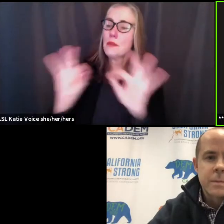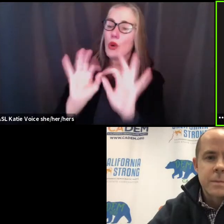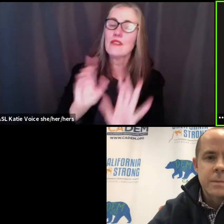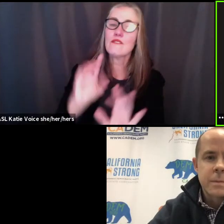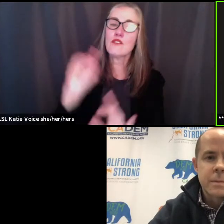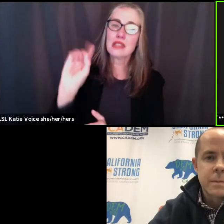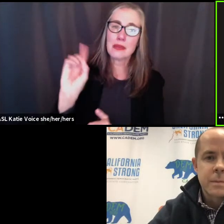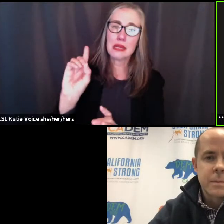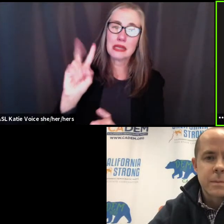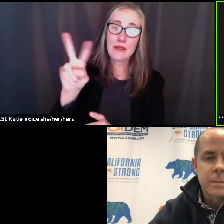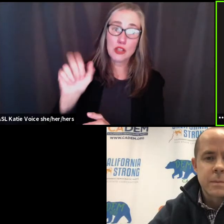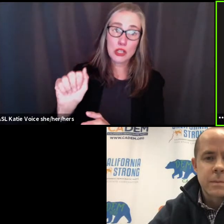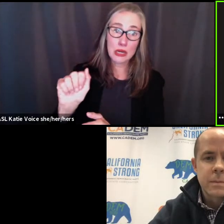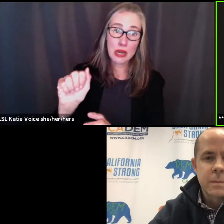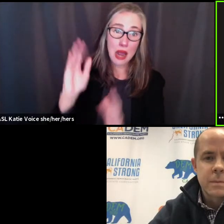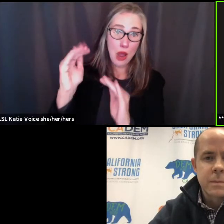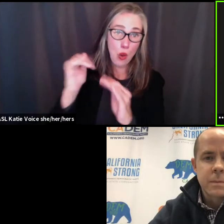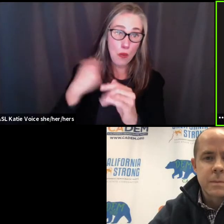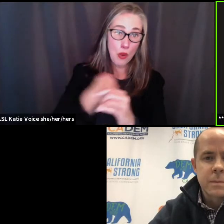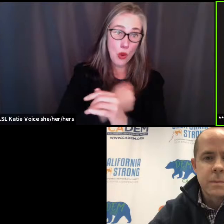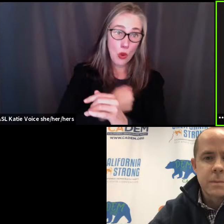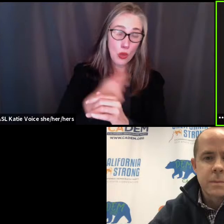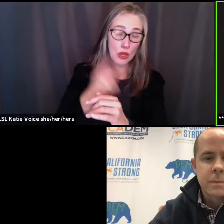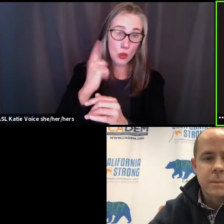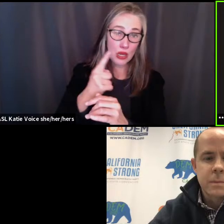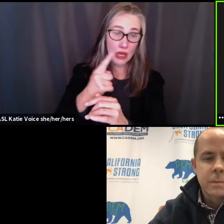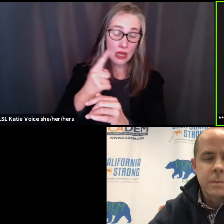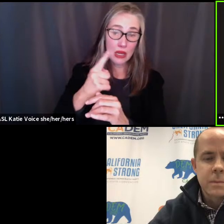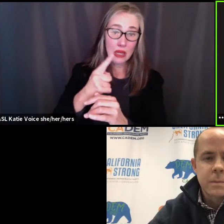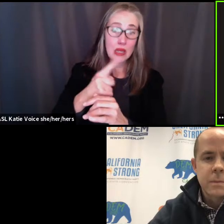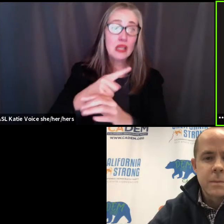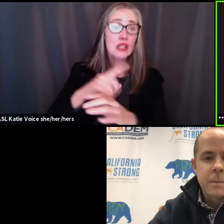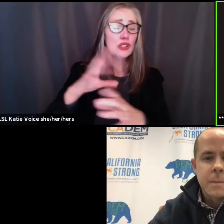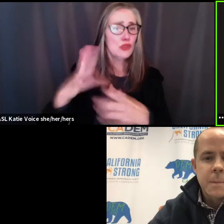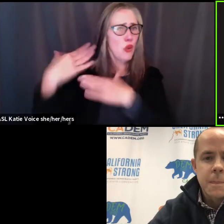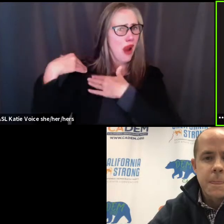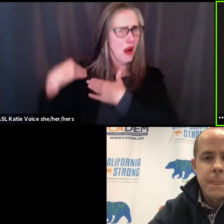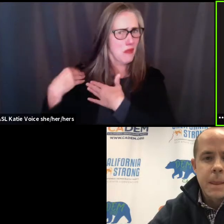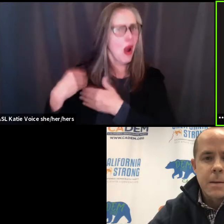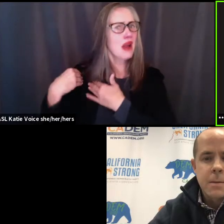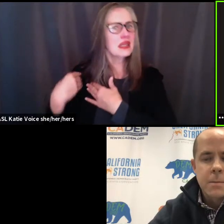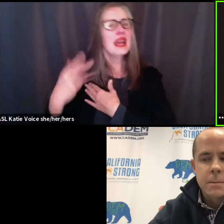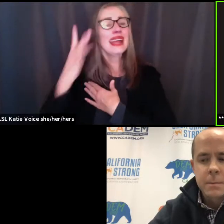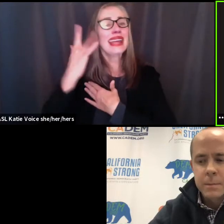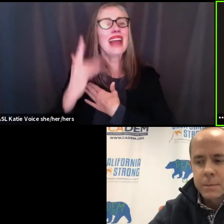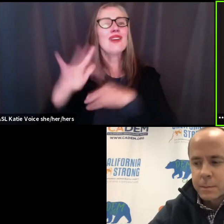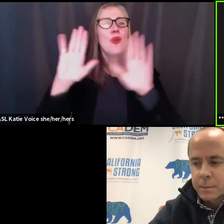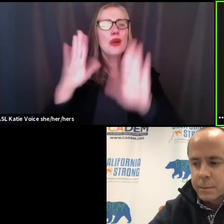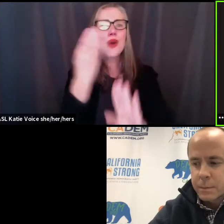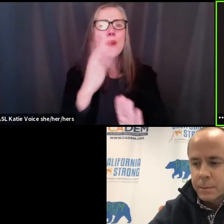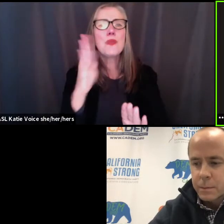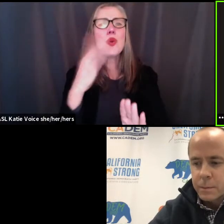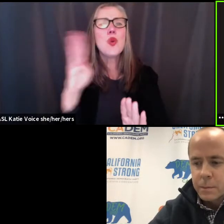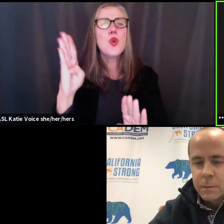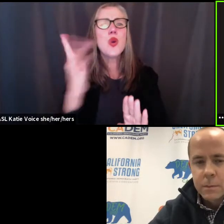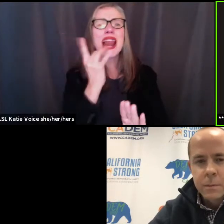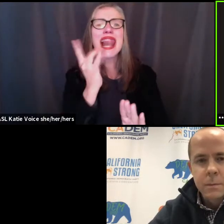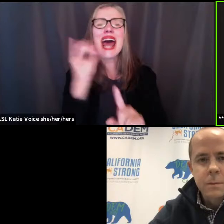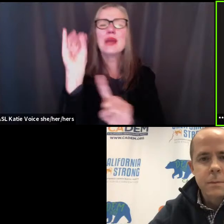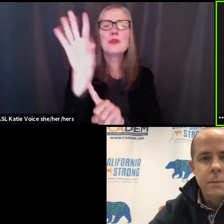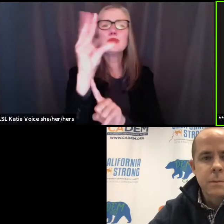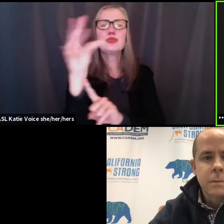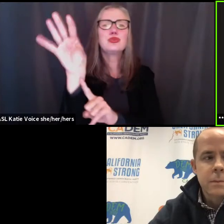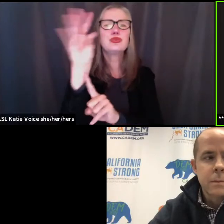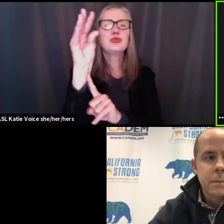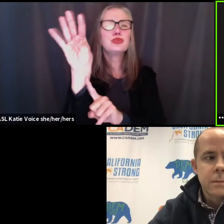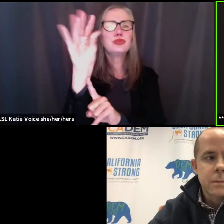in Virginia, I hope that we will do our part as California, always being the wonderful blue beacon, not only to